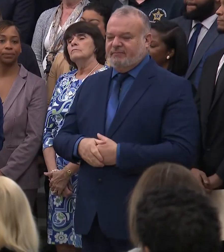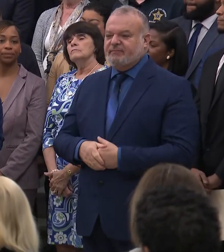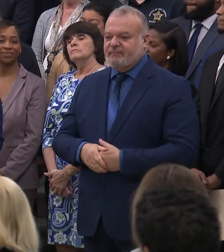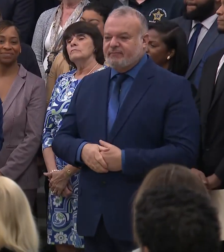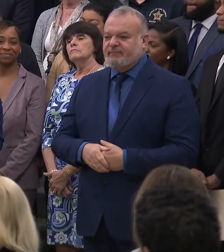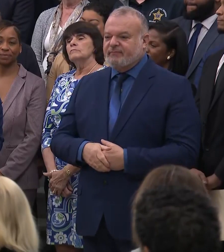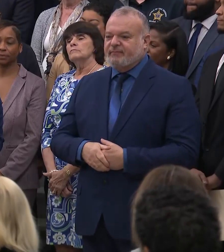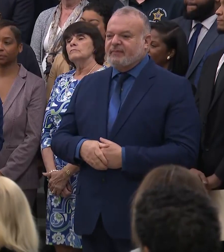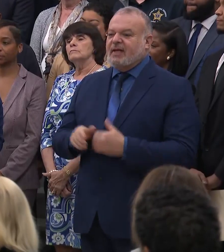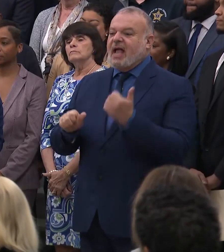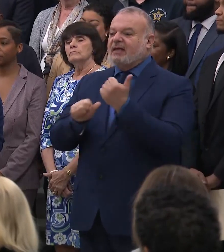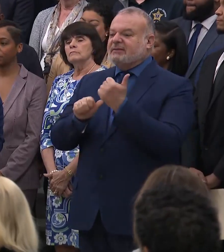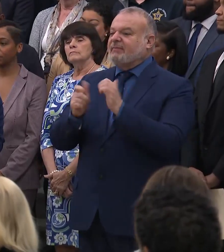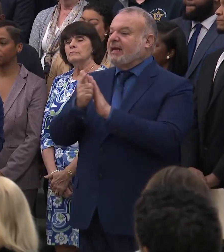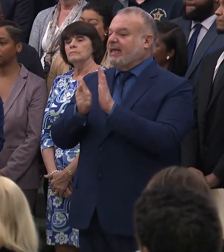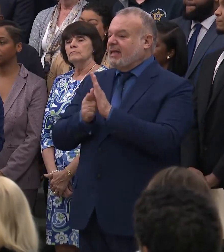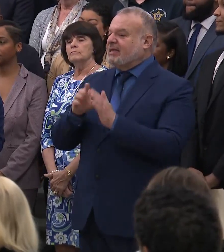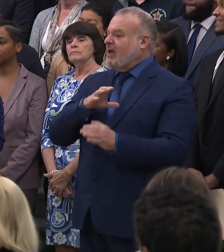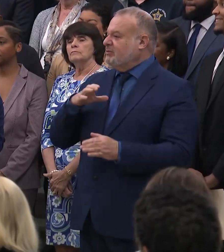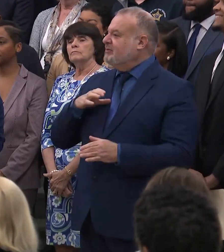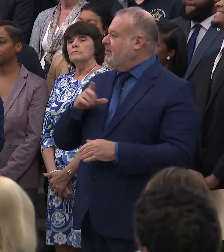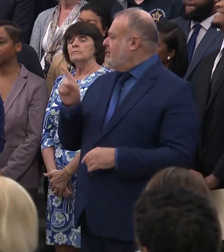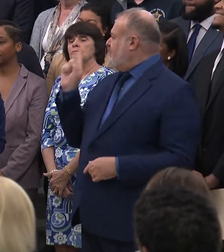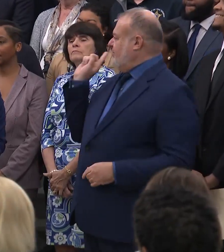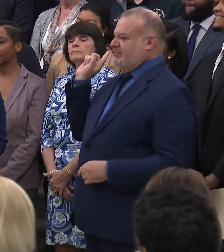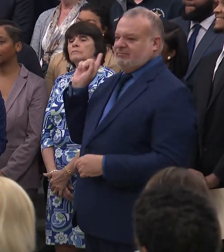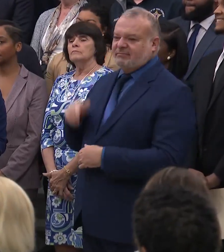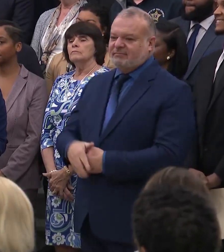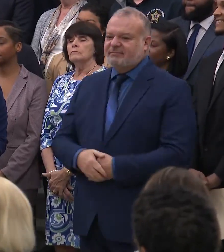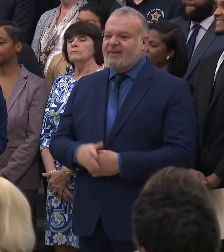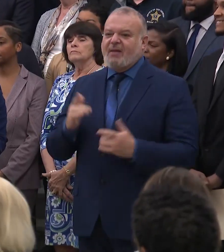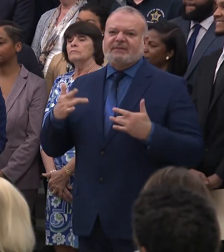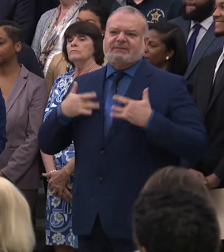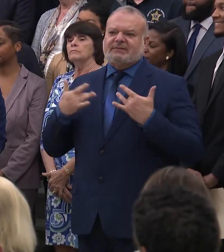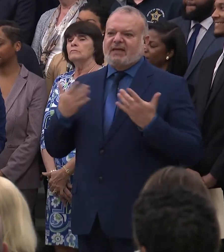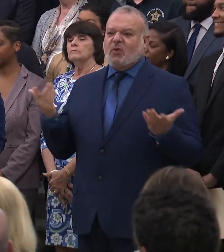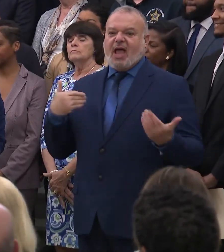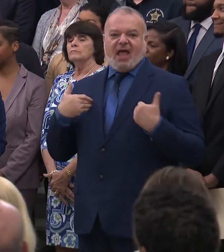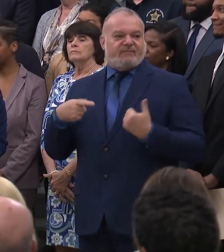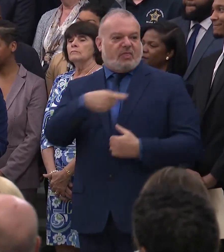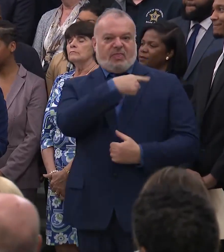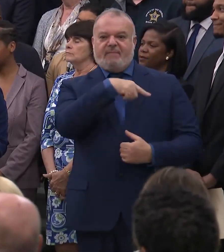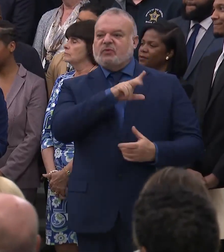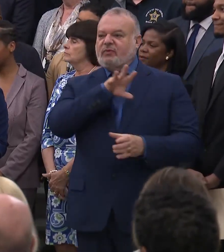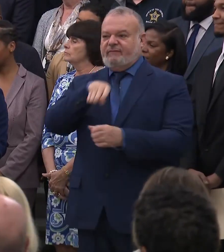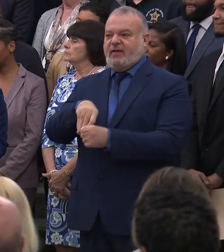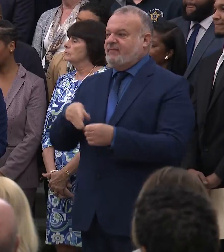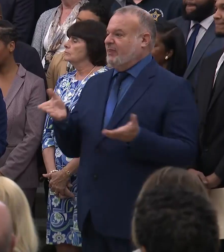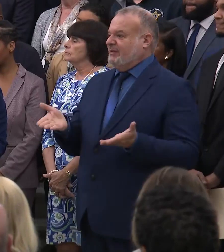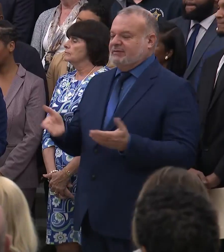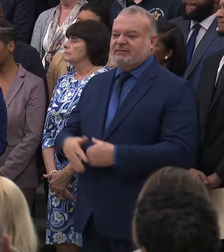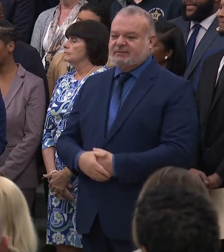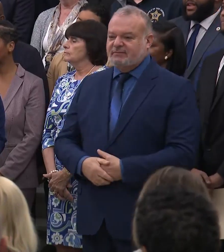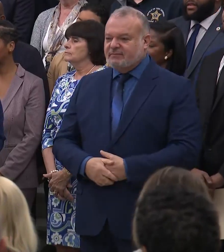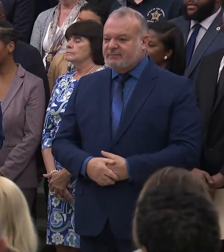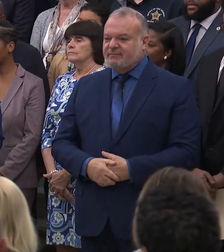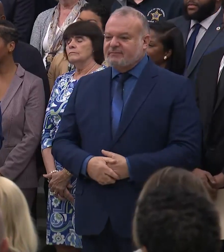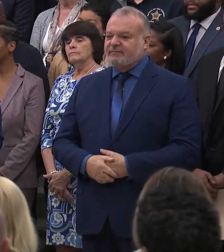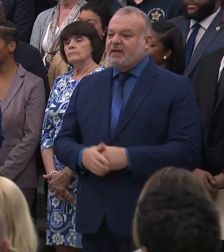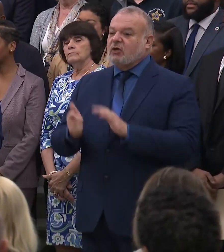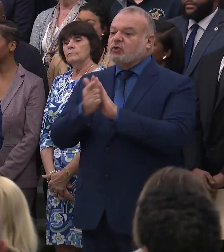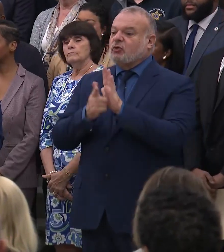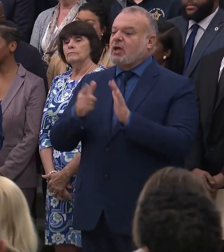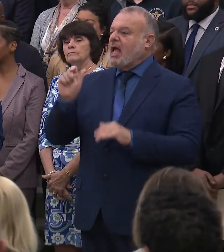and Senate President Karen Spilka. I also want to recognize members of the Governor's Council,